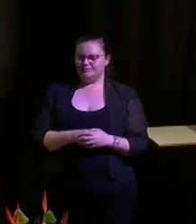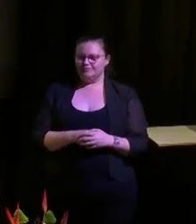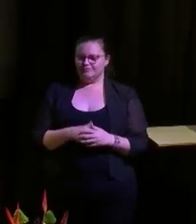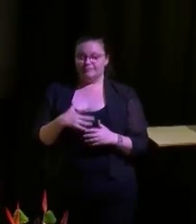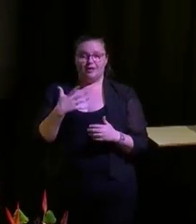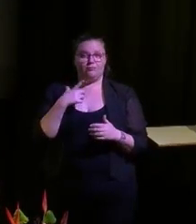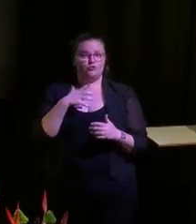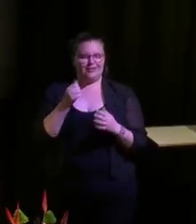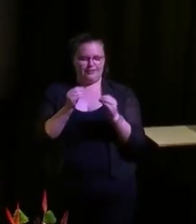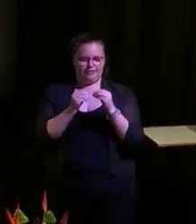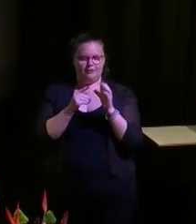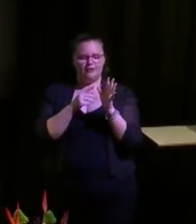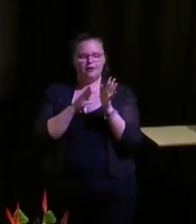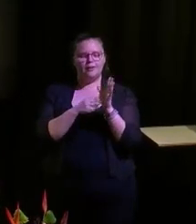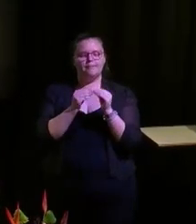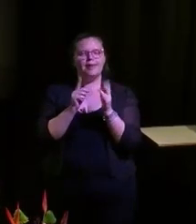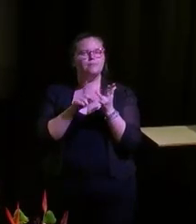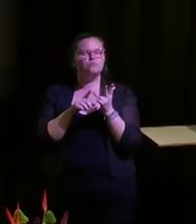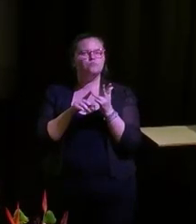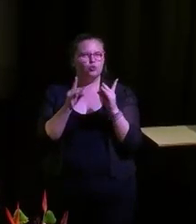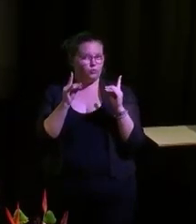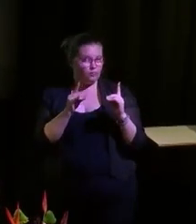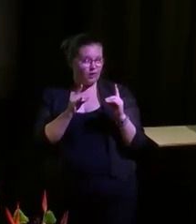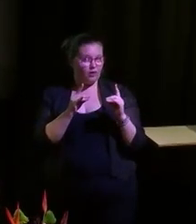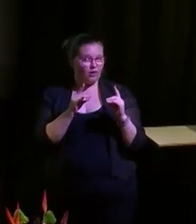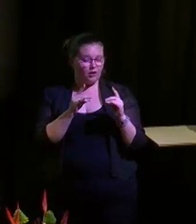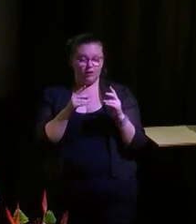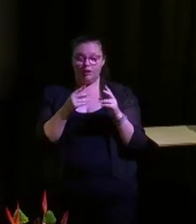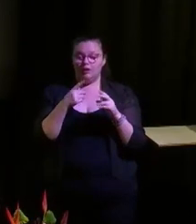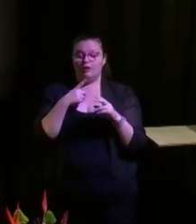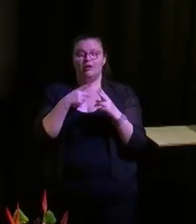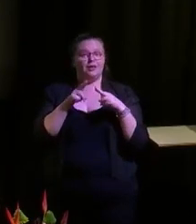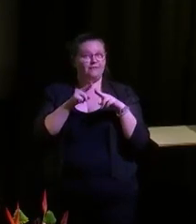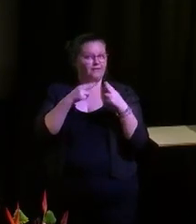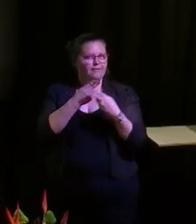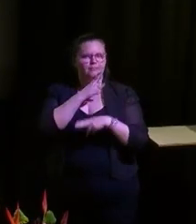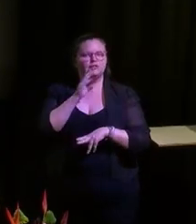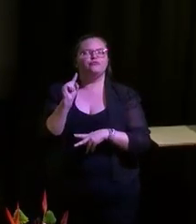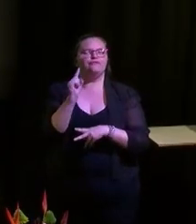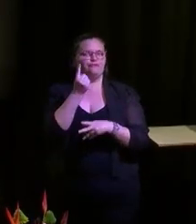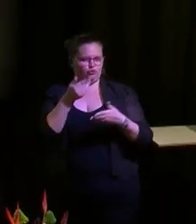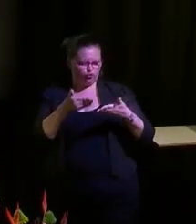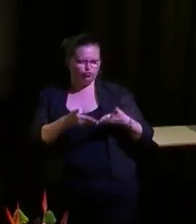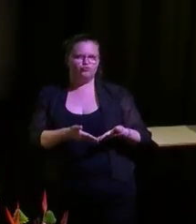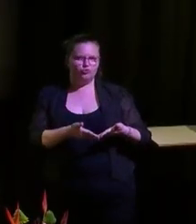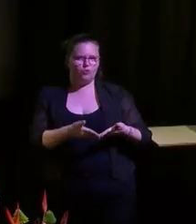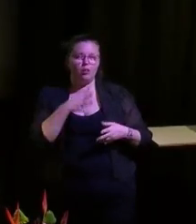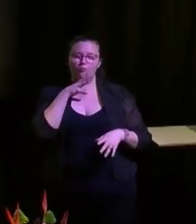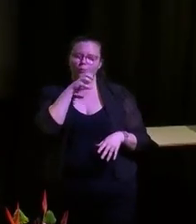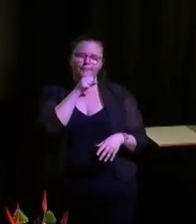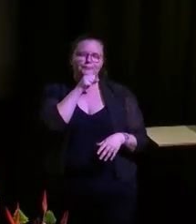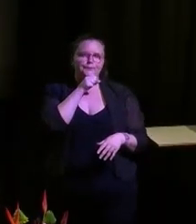bamboo bed first for family who didn't make the first funeral to mourn for him. They mourned for